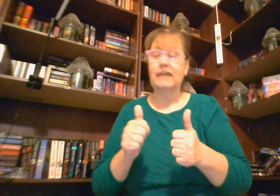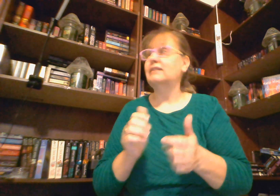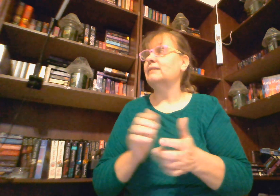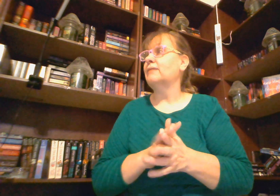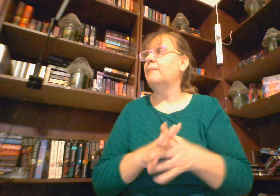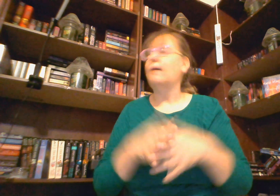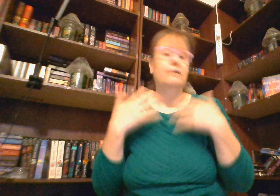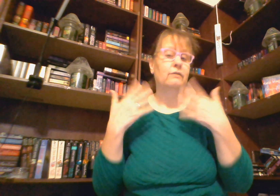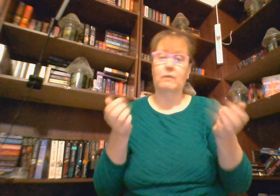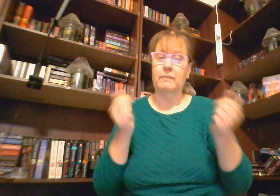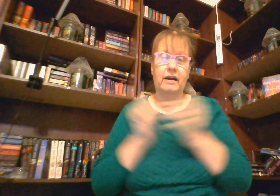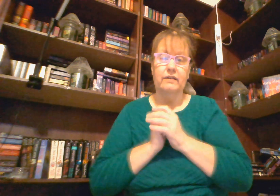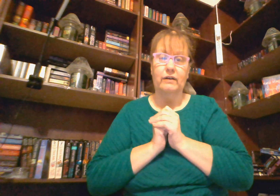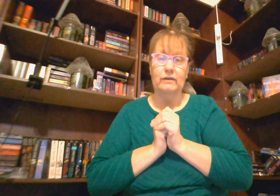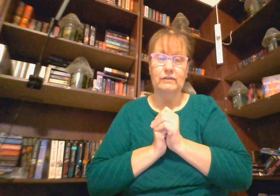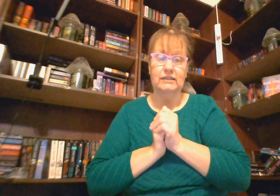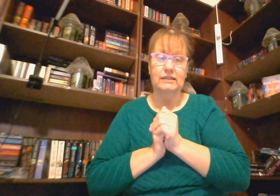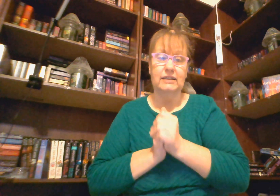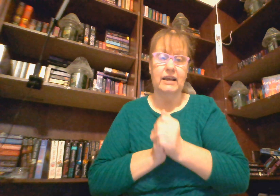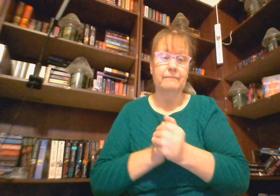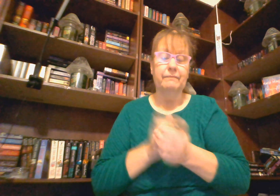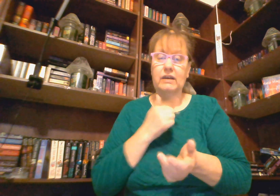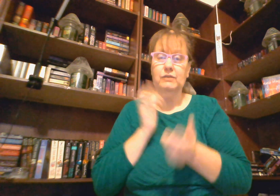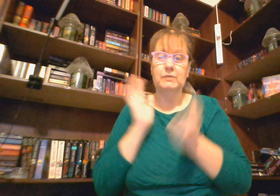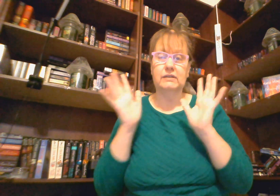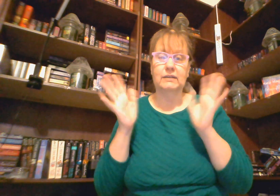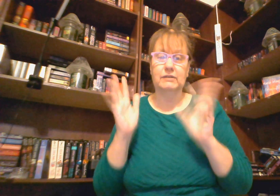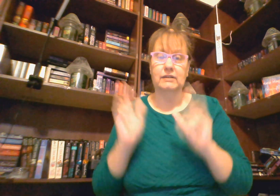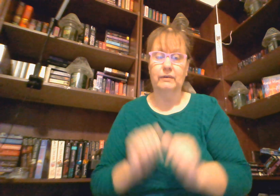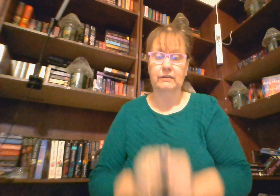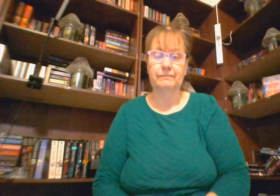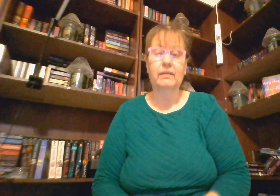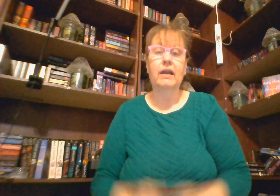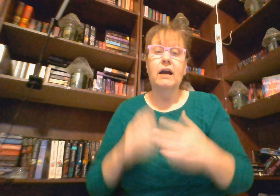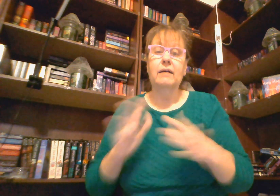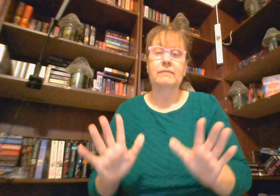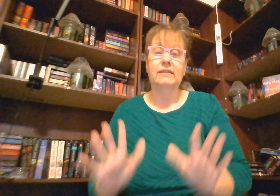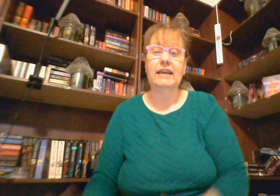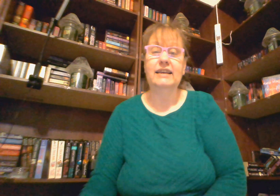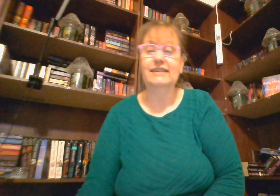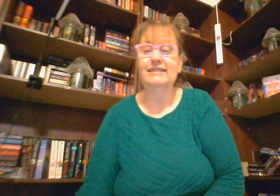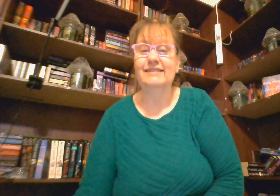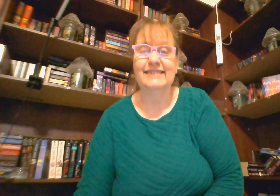and subscribe. I don't know where my other co-host is today. He's been sleeping somewhere. Thank you.